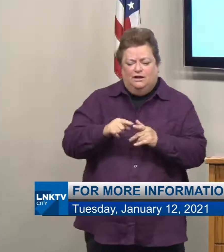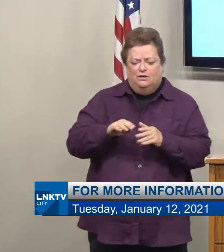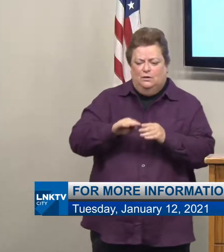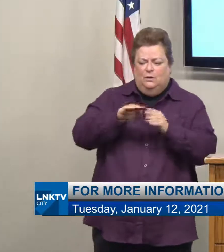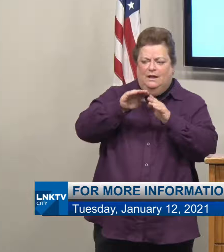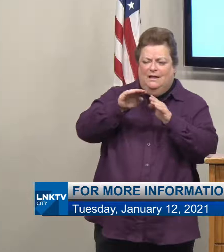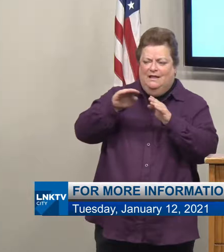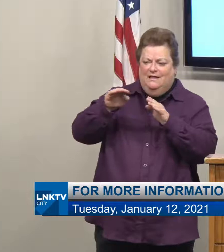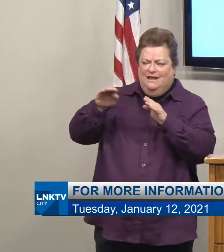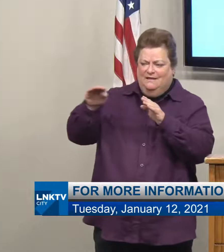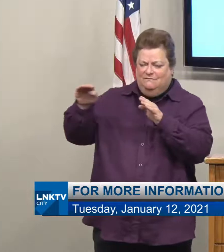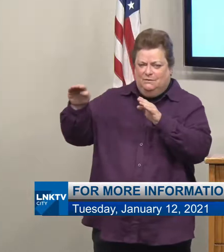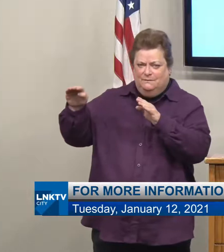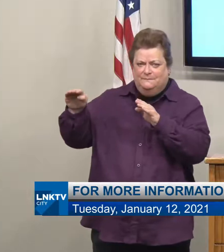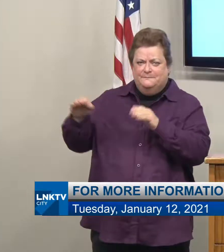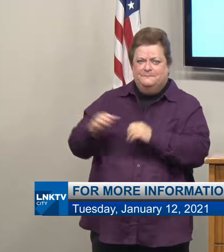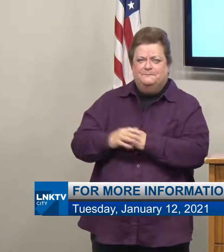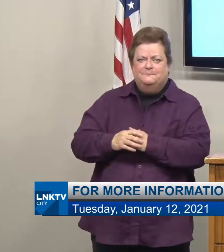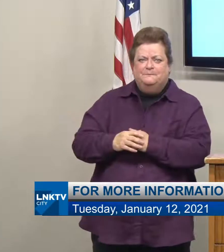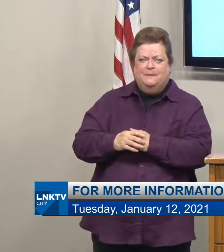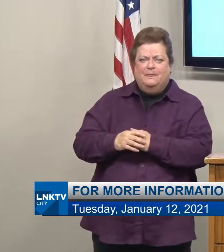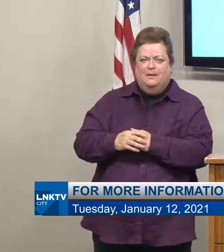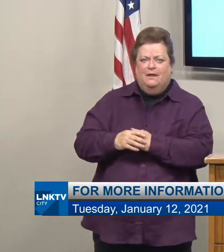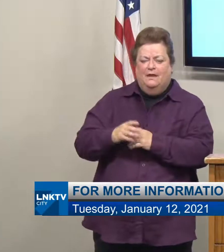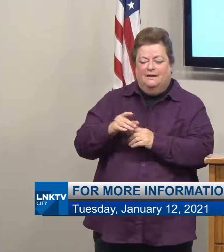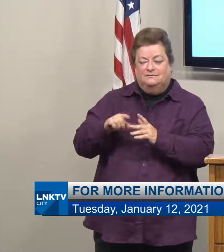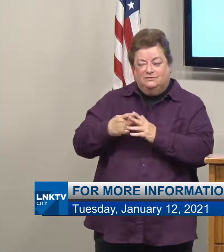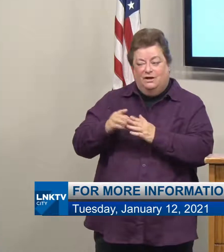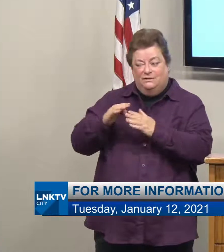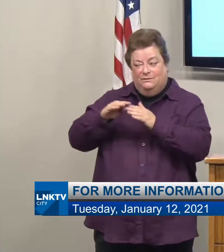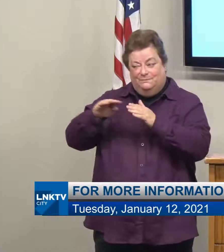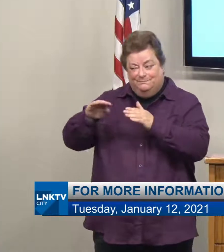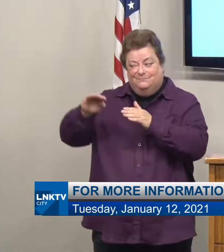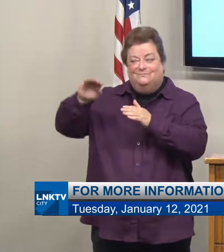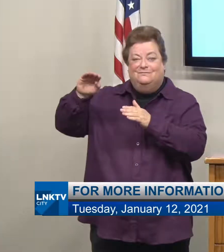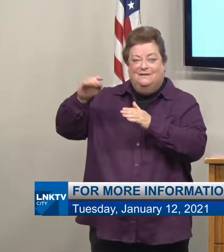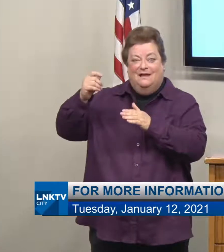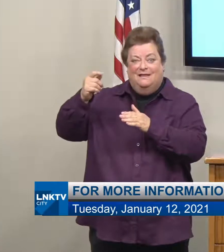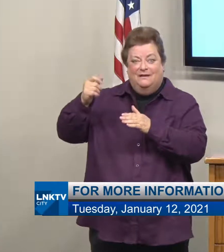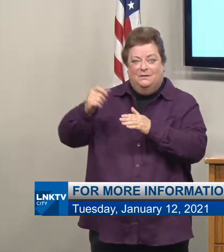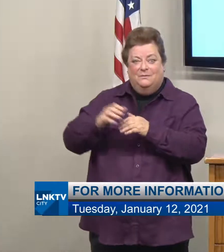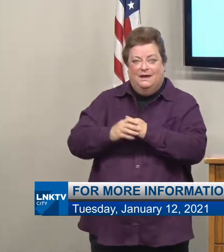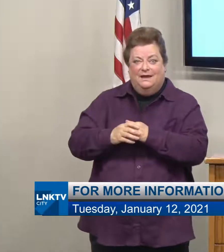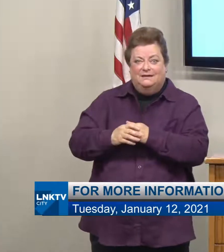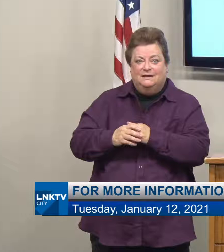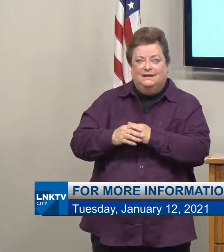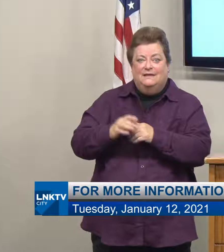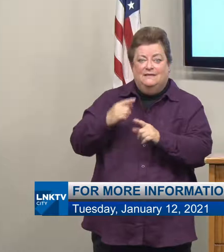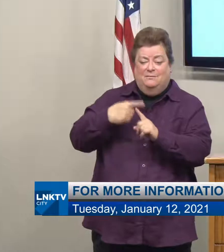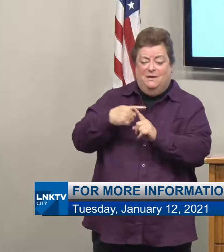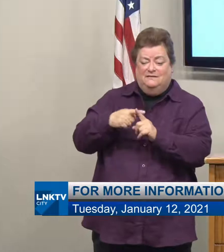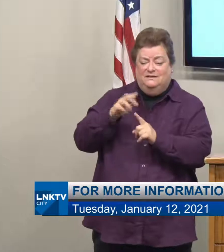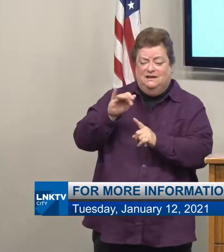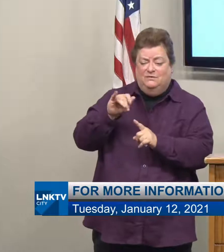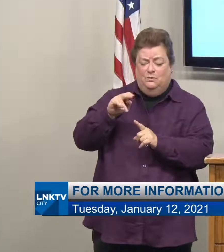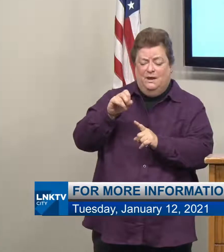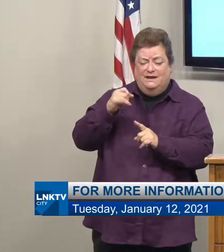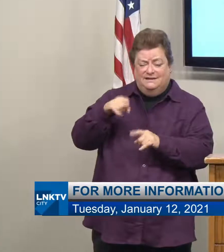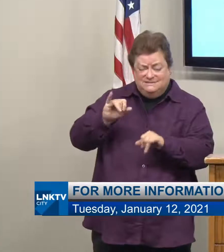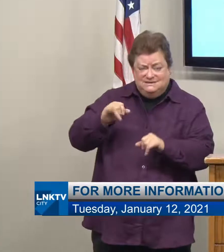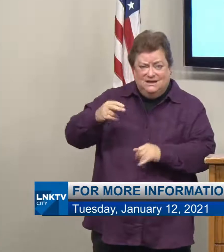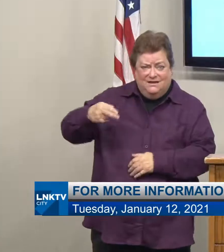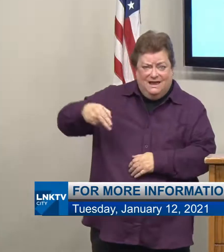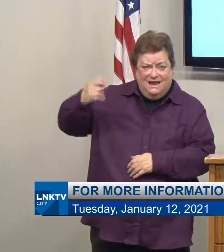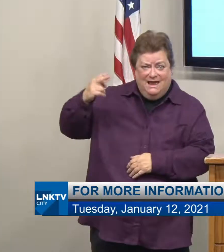wrong direction, as the mayor mentioned. The weekly positivity rate remains extremely high, so even with lower